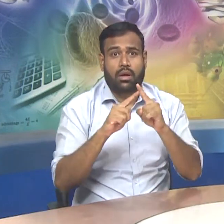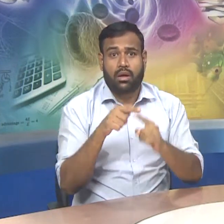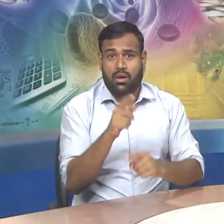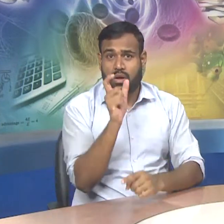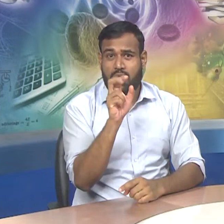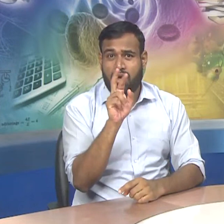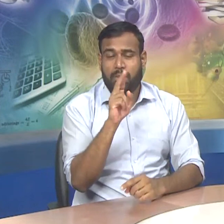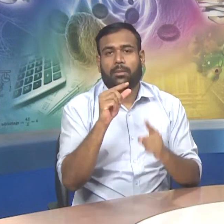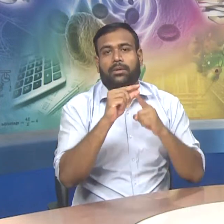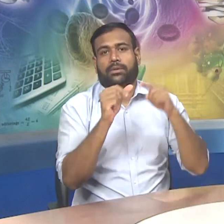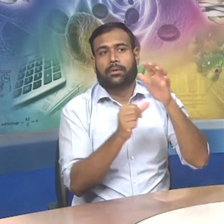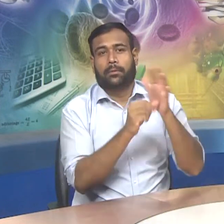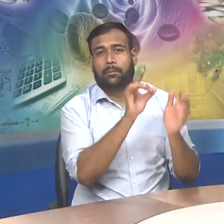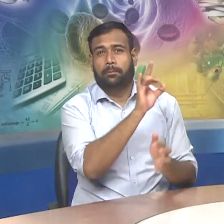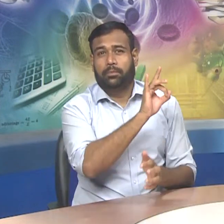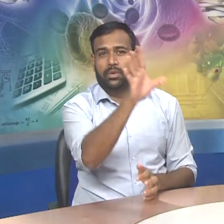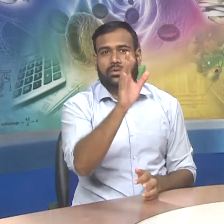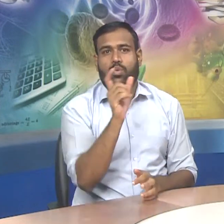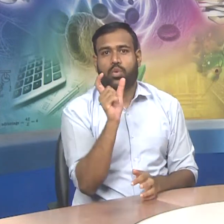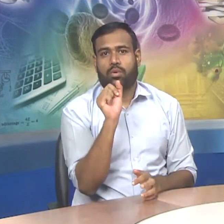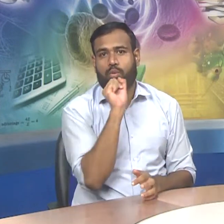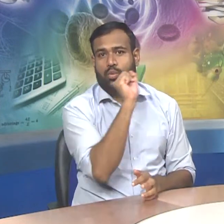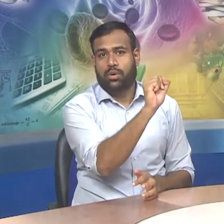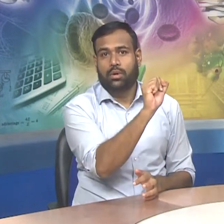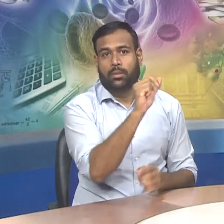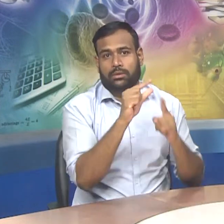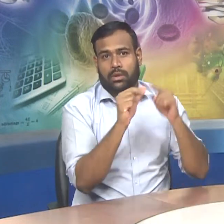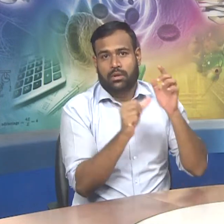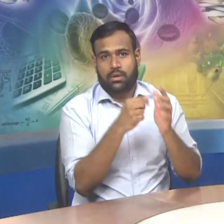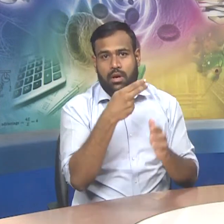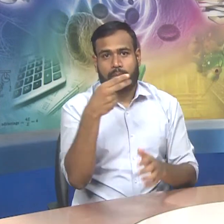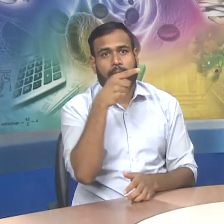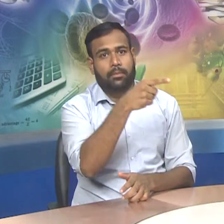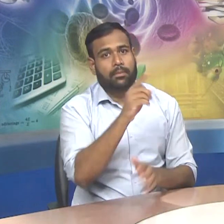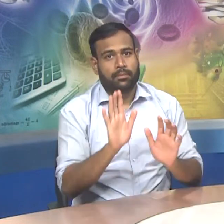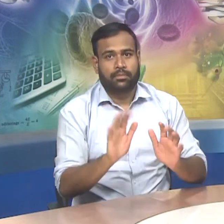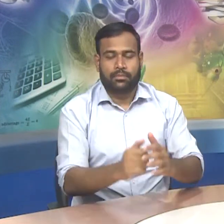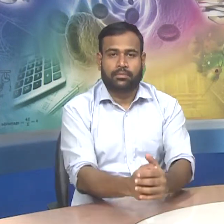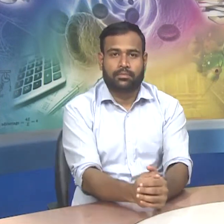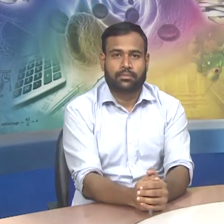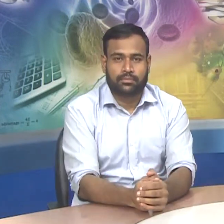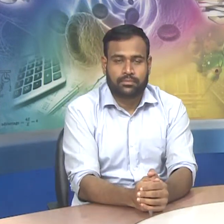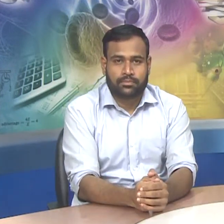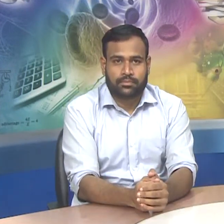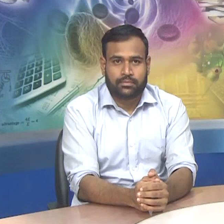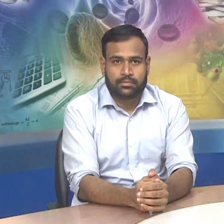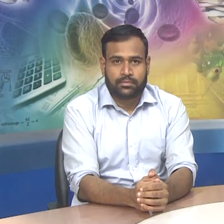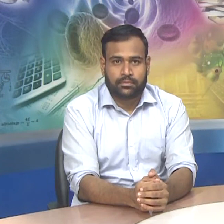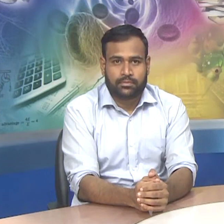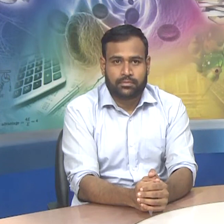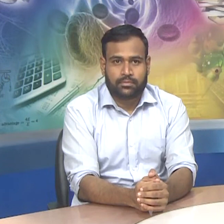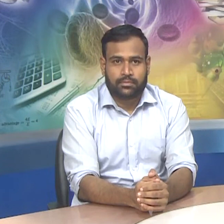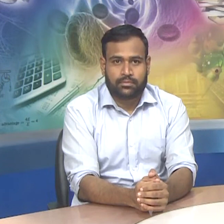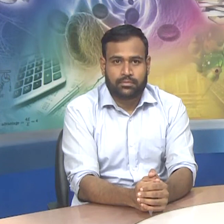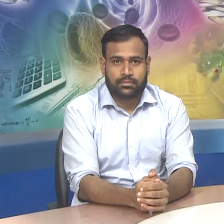Impeachment is the only process through which a president can be removed.